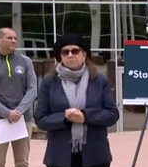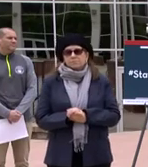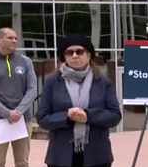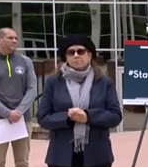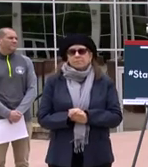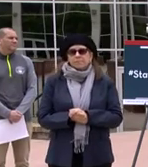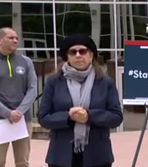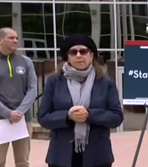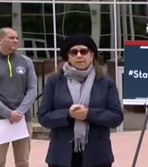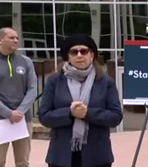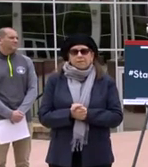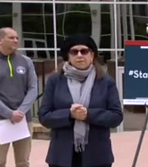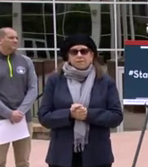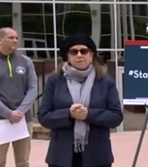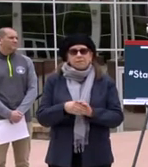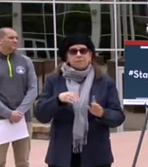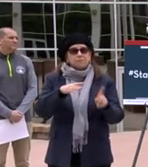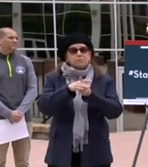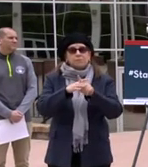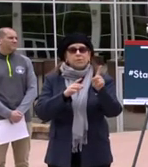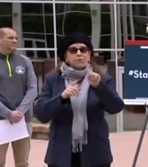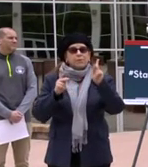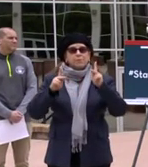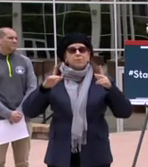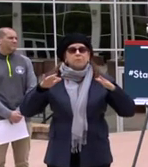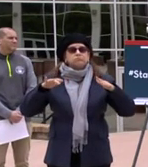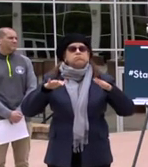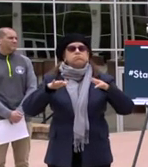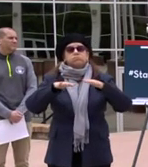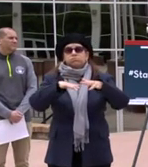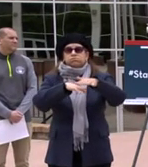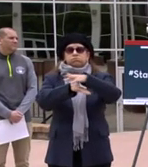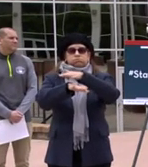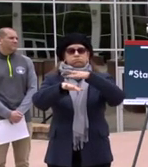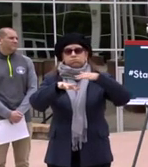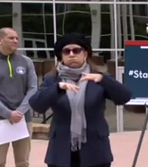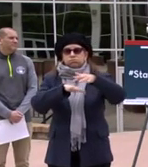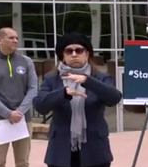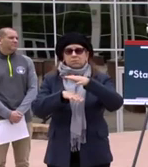different places where they're gathering and then you're choosing places to take the hoops down?